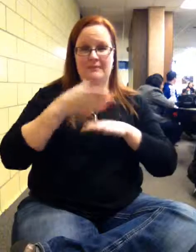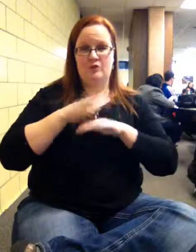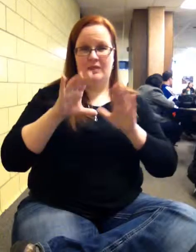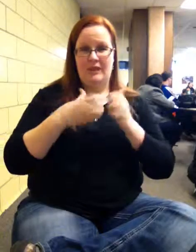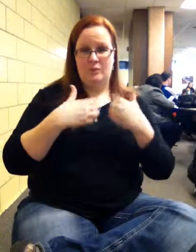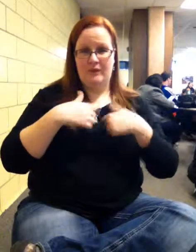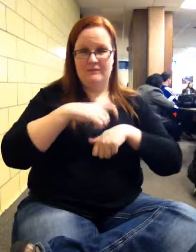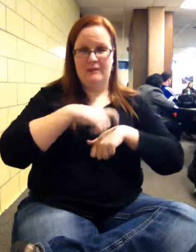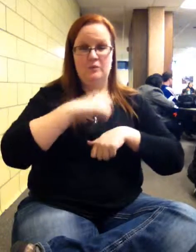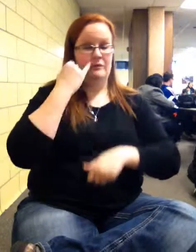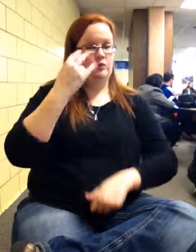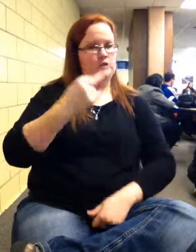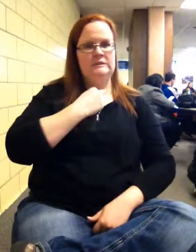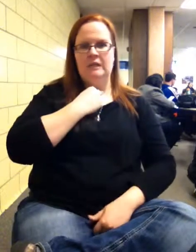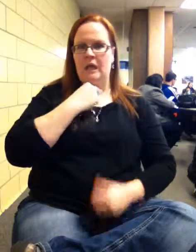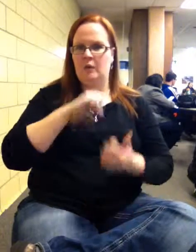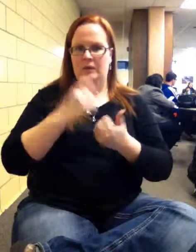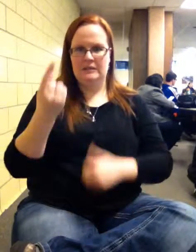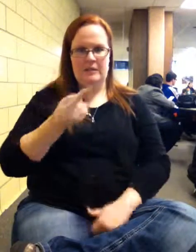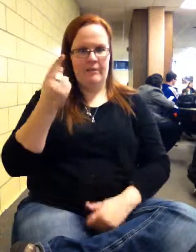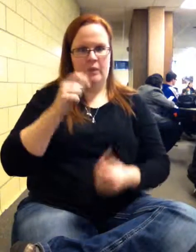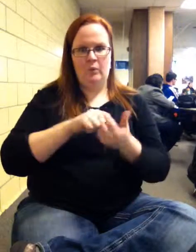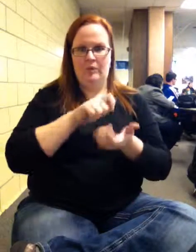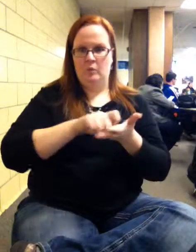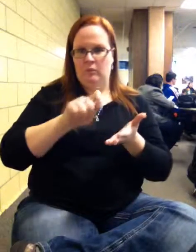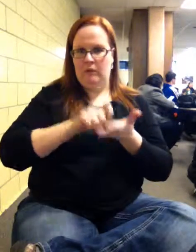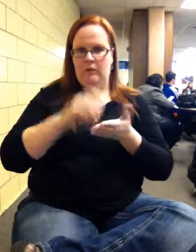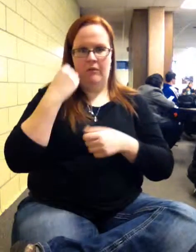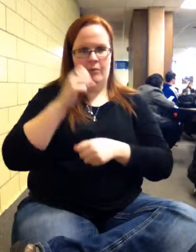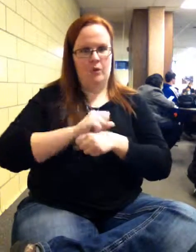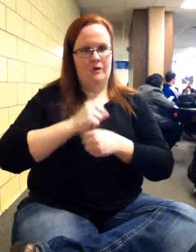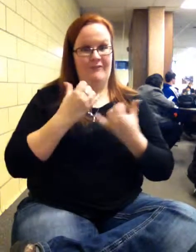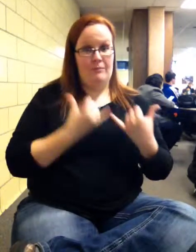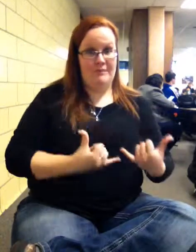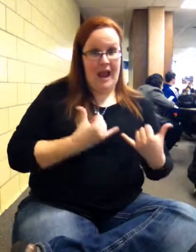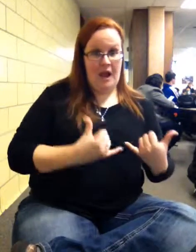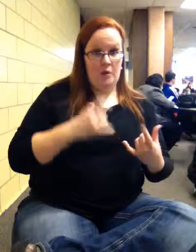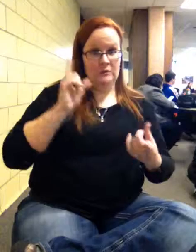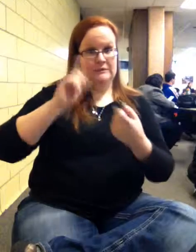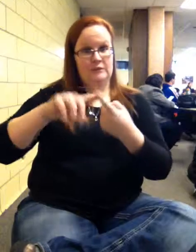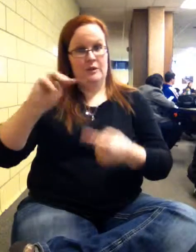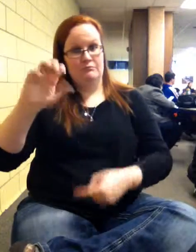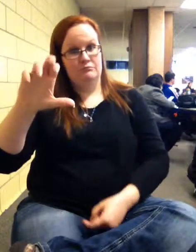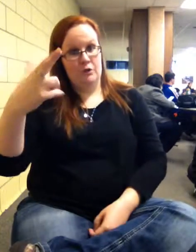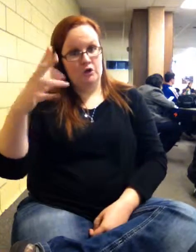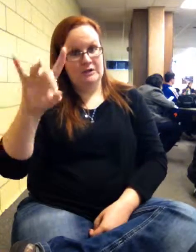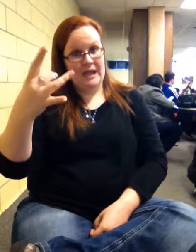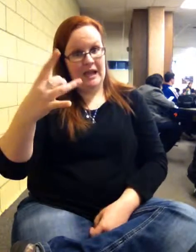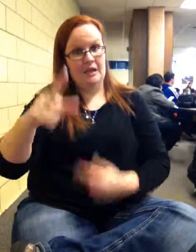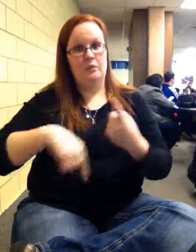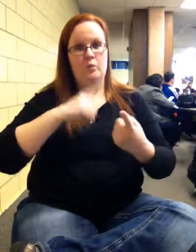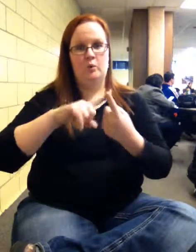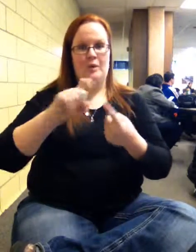you are stuck on something with the written assignment from now until March 8th, when we have to hand them in, I'll answer questions that you guys